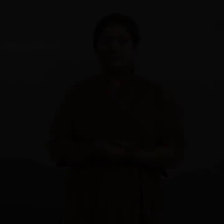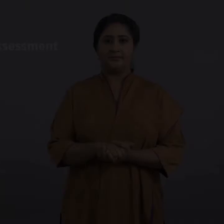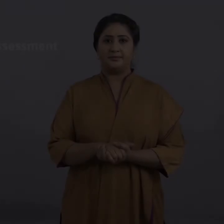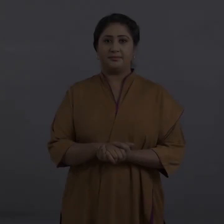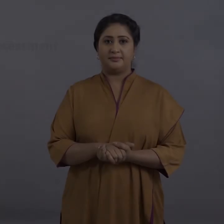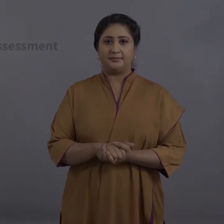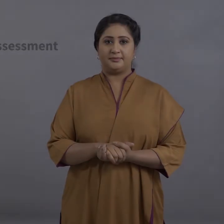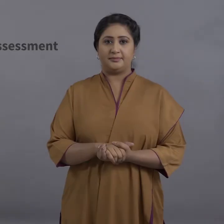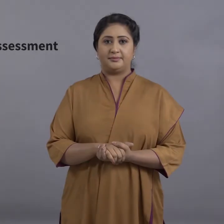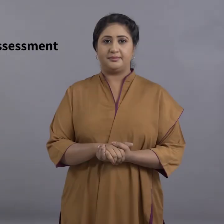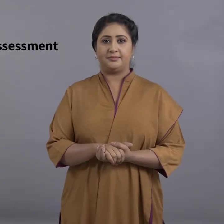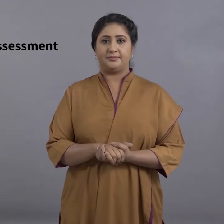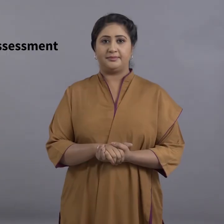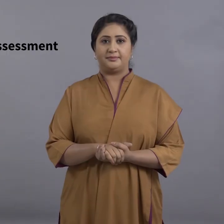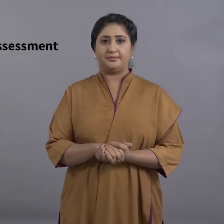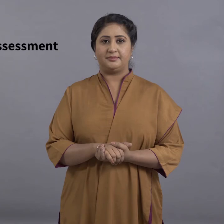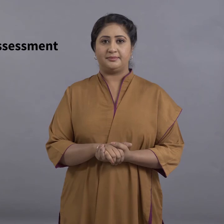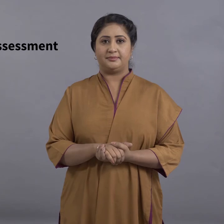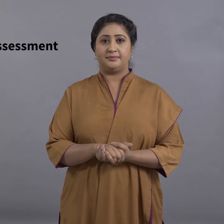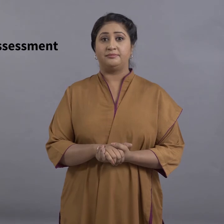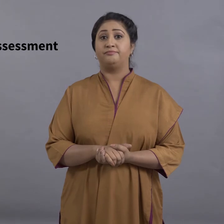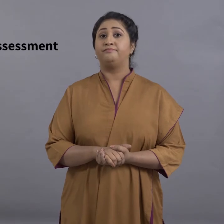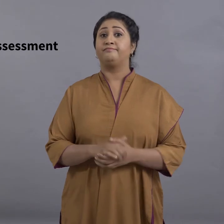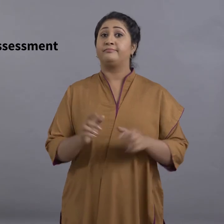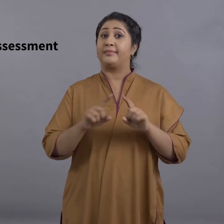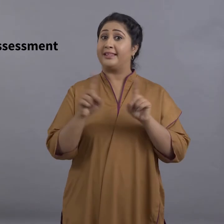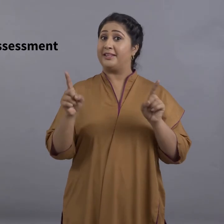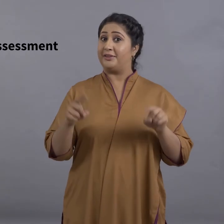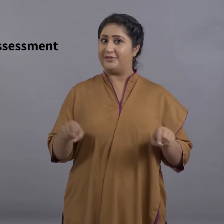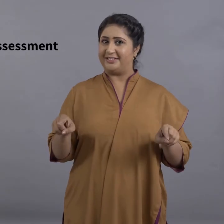Arithmetic Competency Assessment Division.